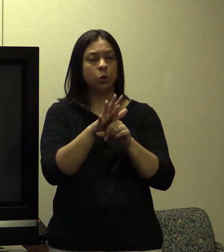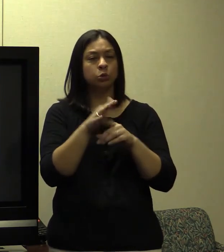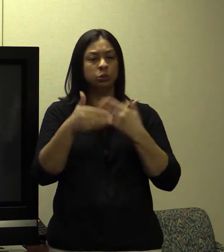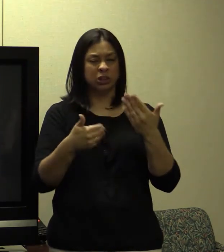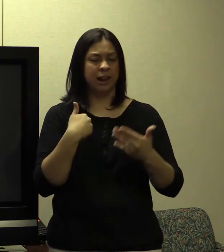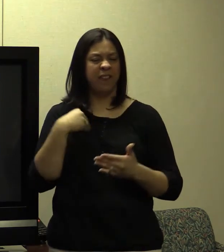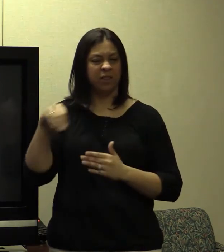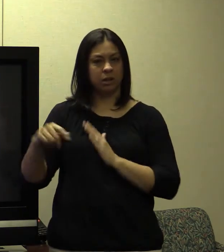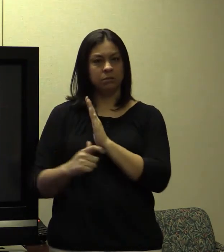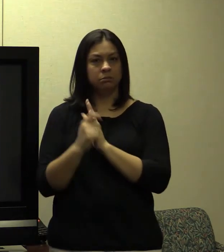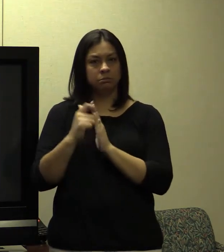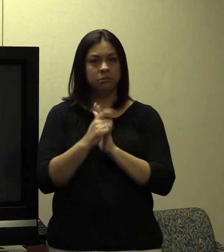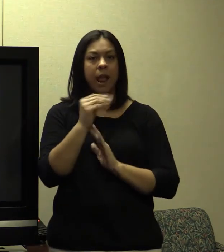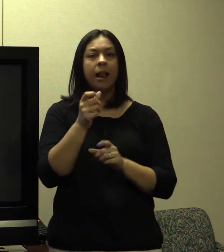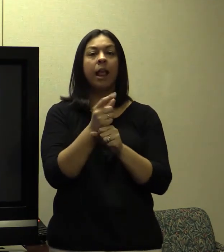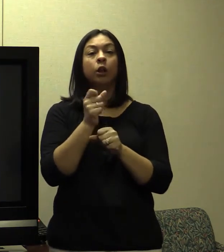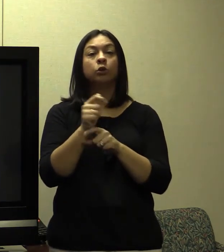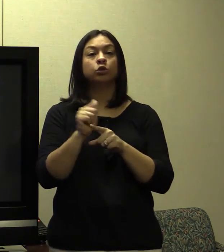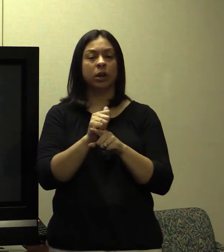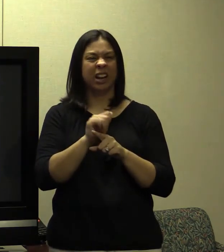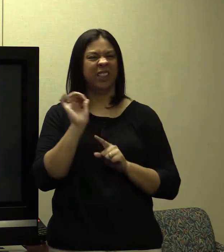and annual training, which is this.